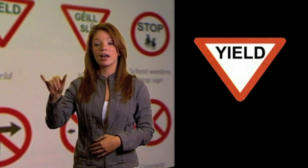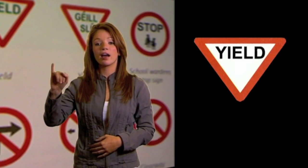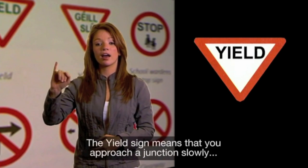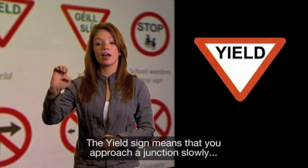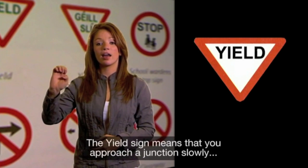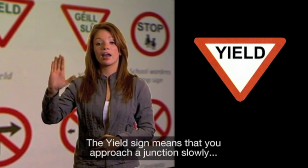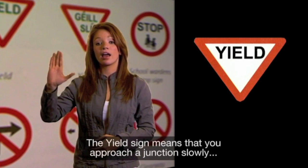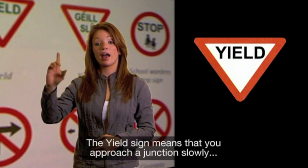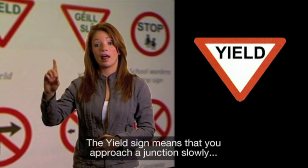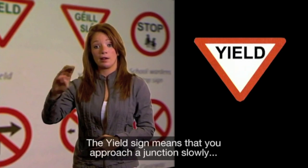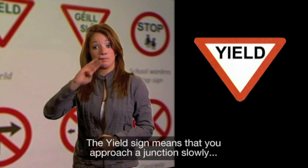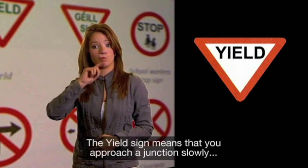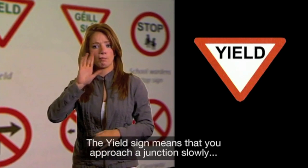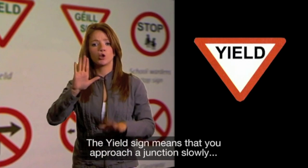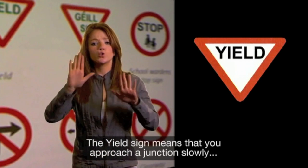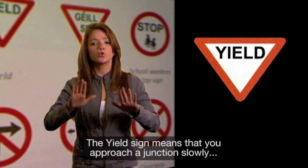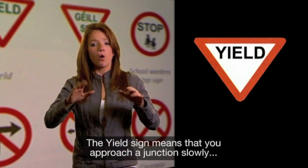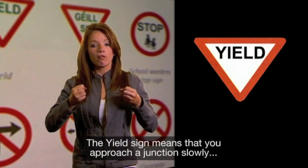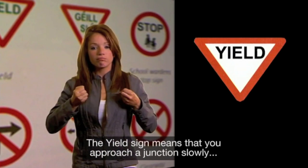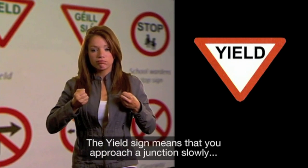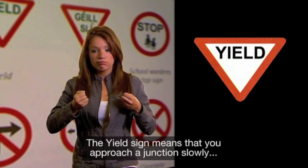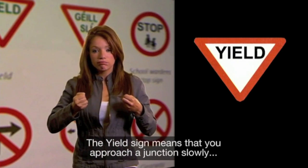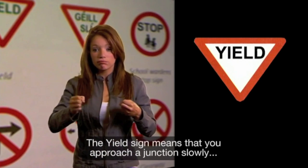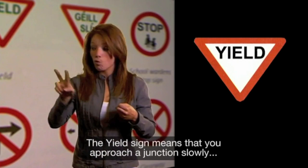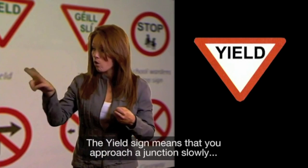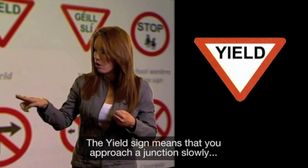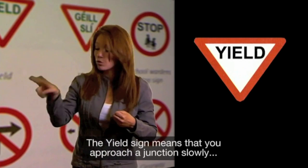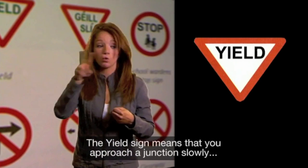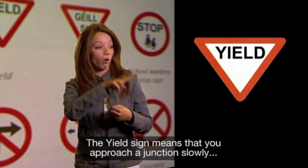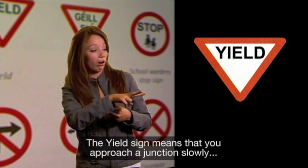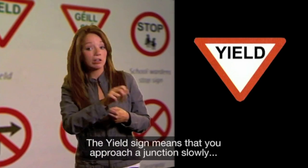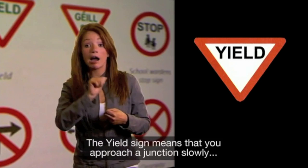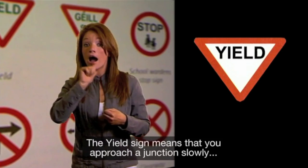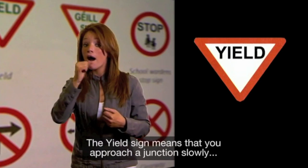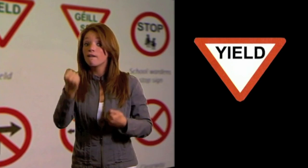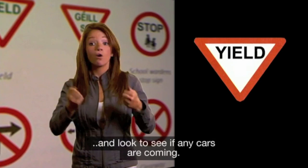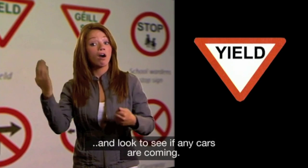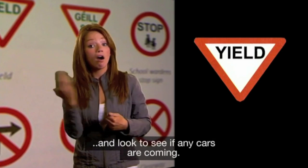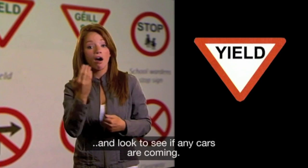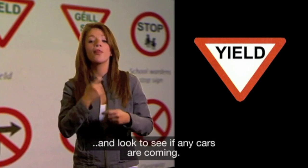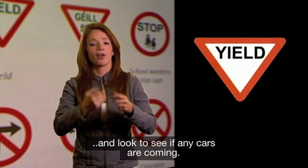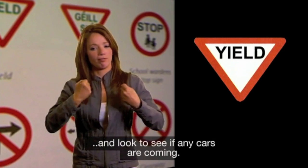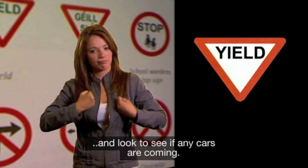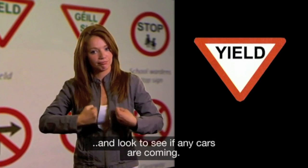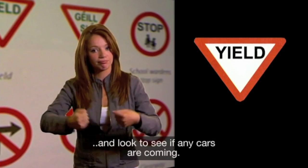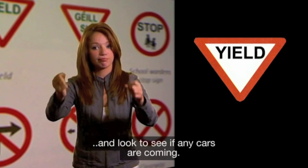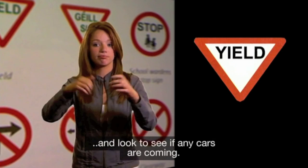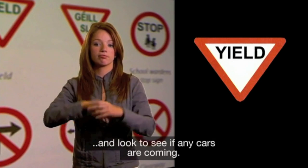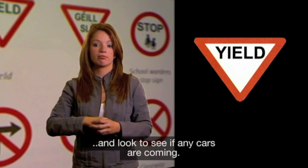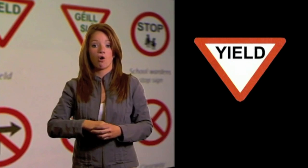The yield sign means that you must approach a junction slowly and look to see if any cars are coming. If